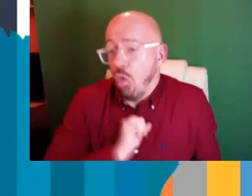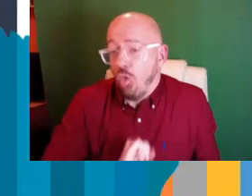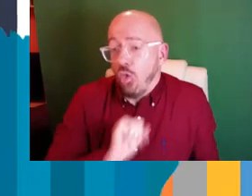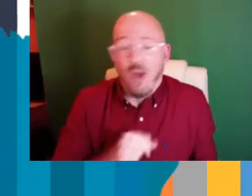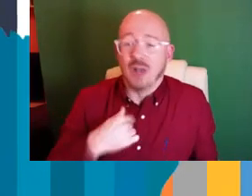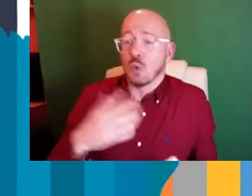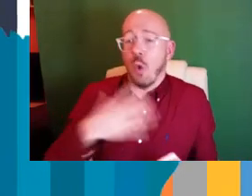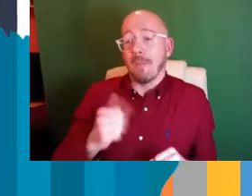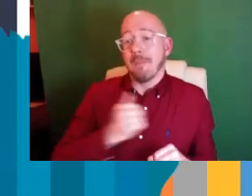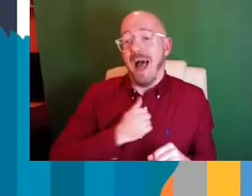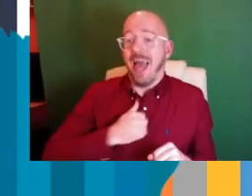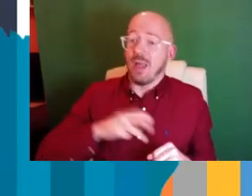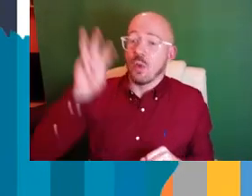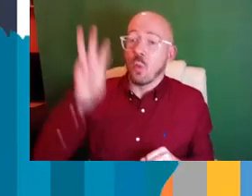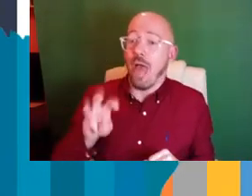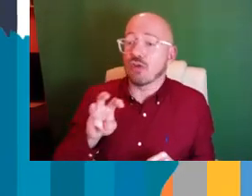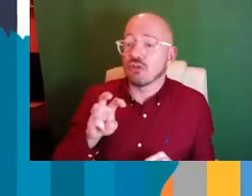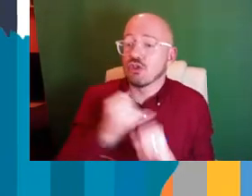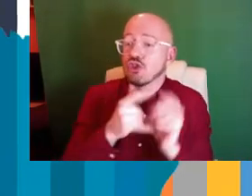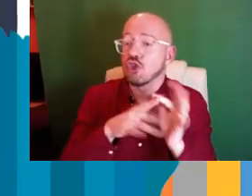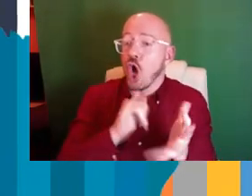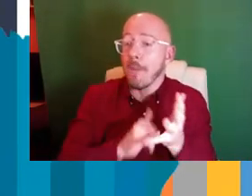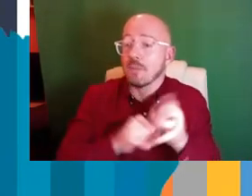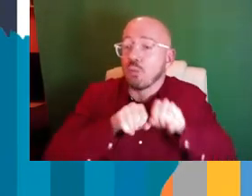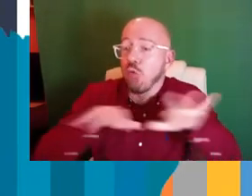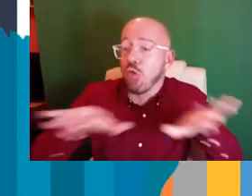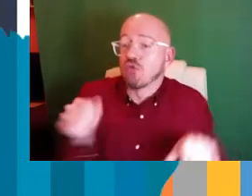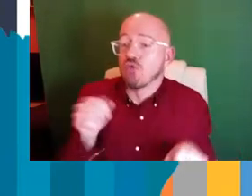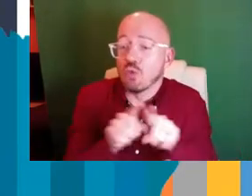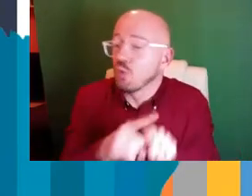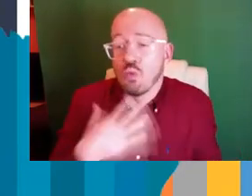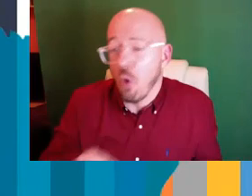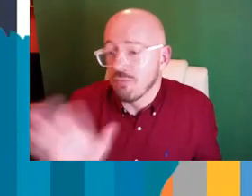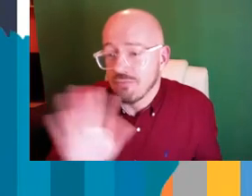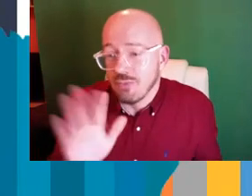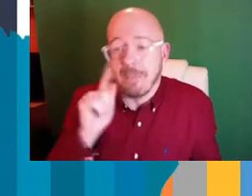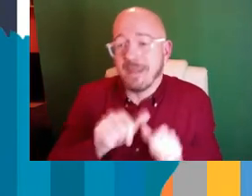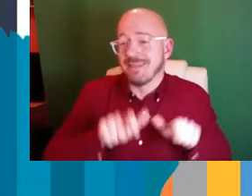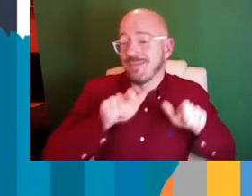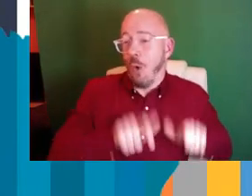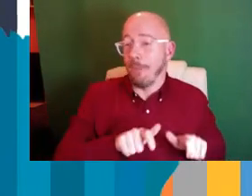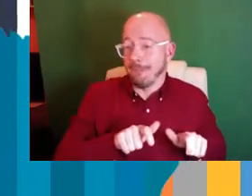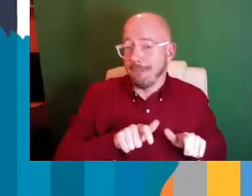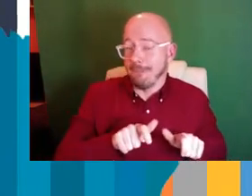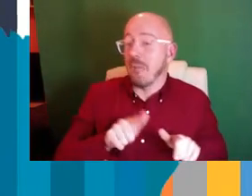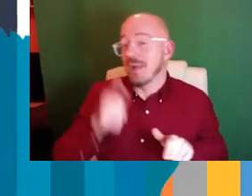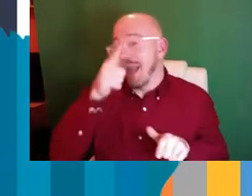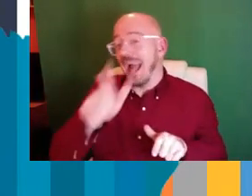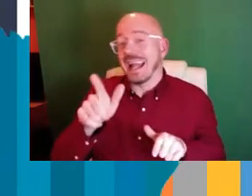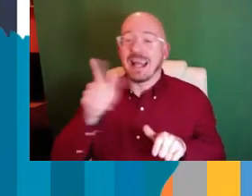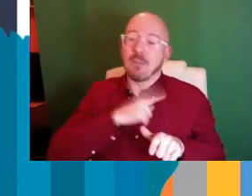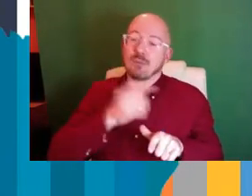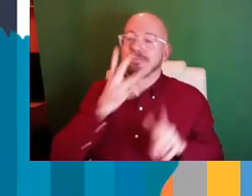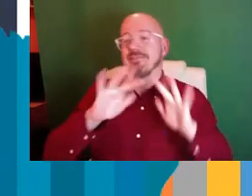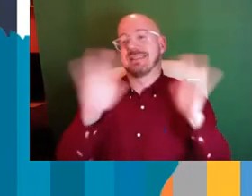in Edinburgh this evening. I've got quite a bad cold and cough. So I didn't want to bring my Welsh germs to Scotland. I thought it was better